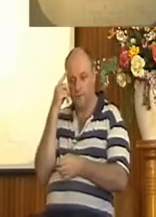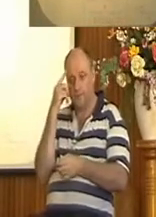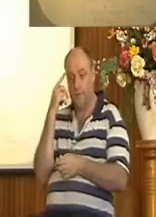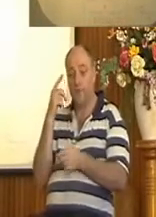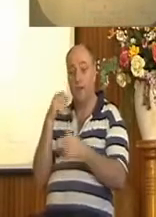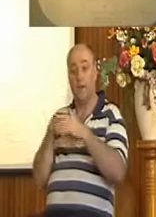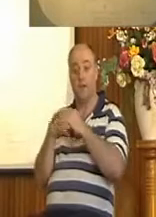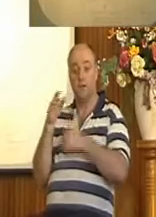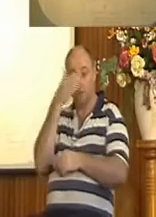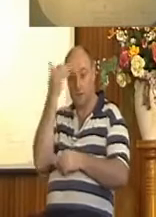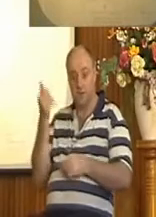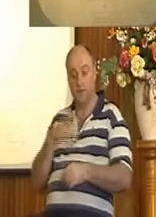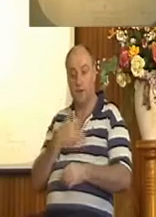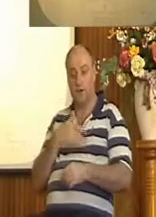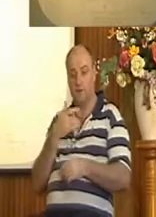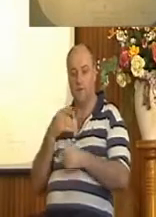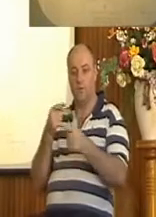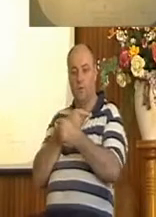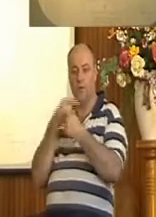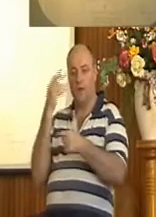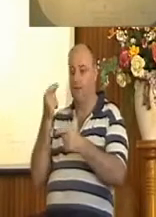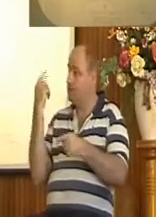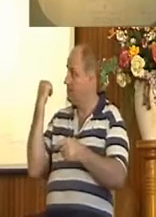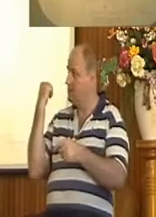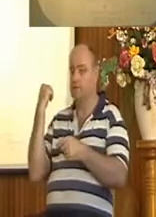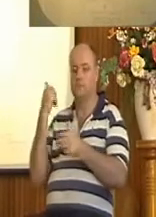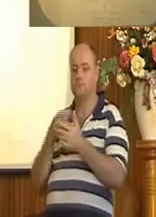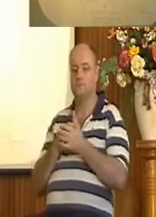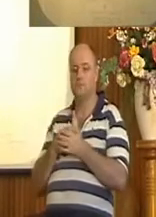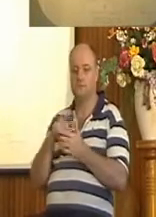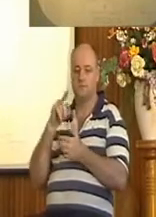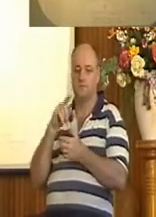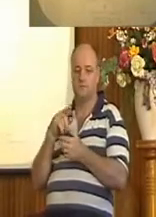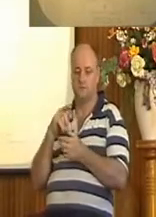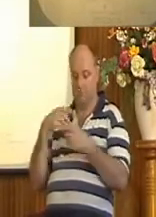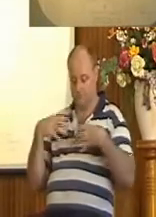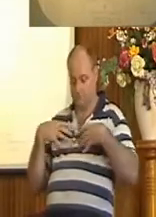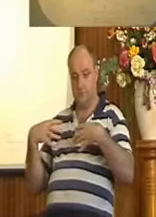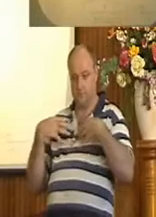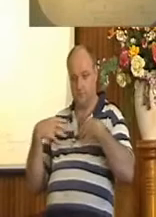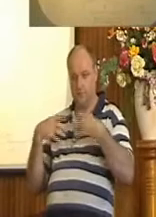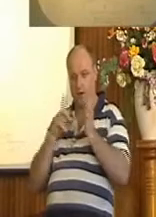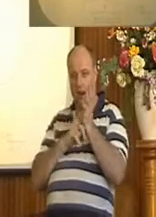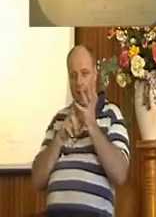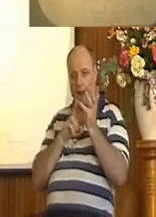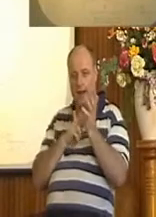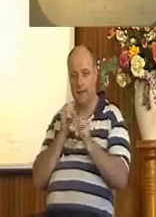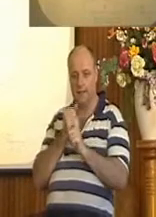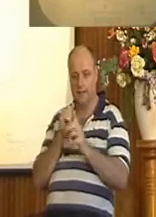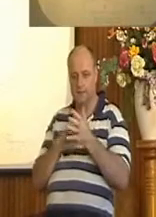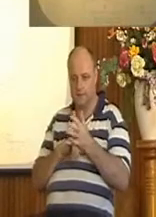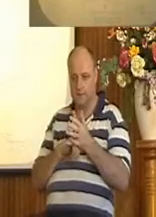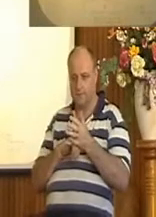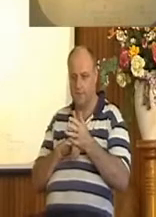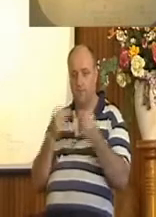through the rejuvenating section, the lungs, where the power of the Spirit takes hold